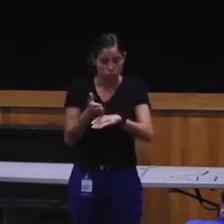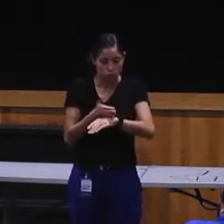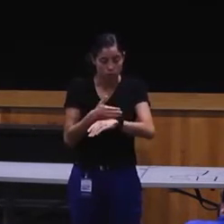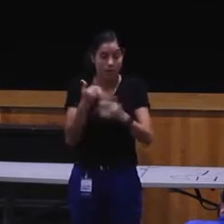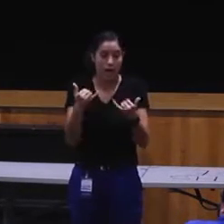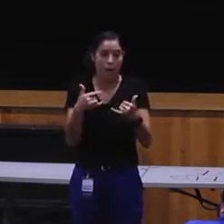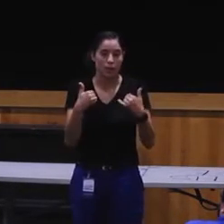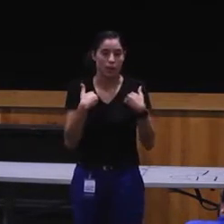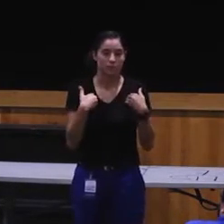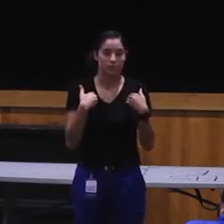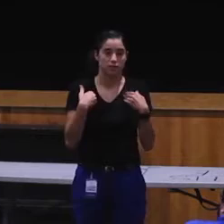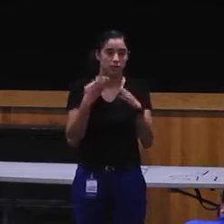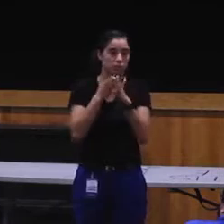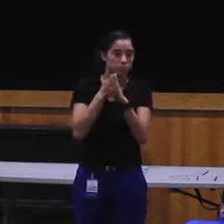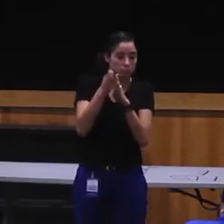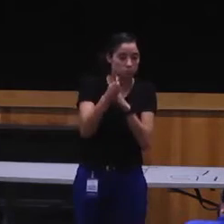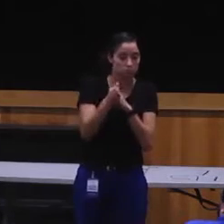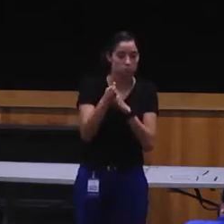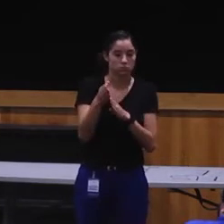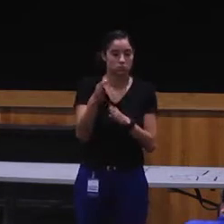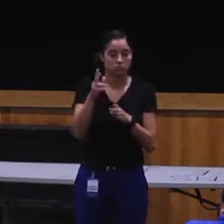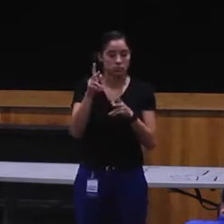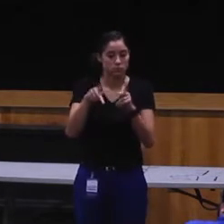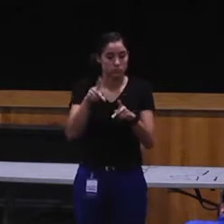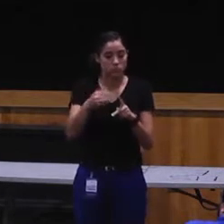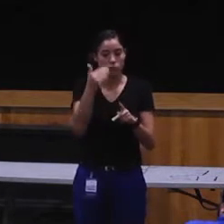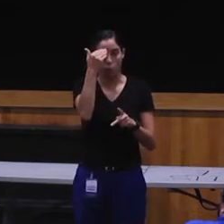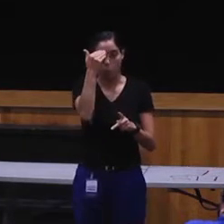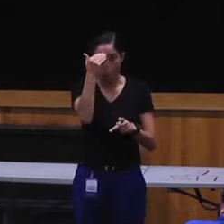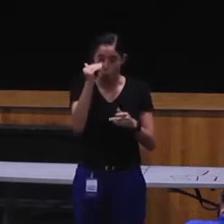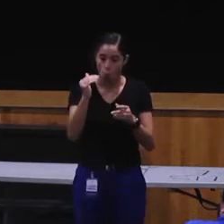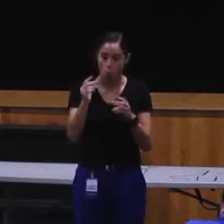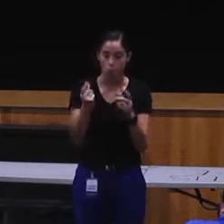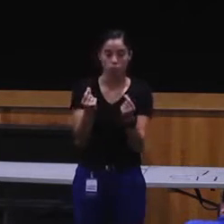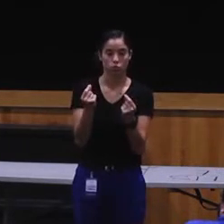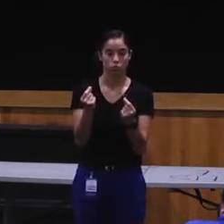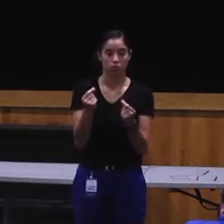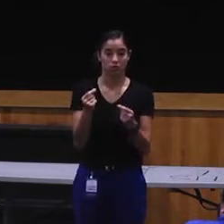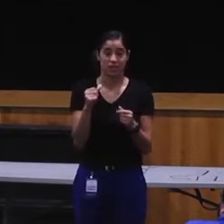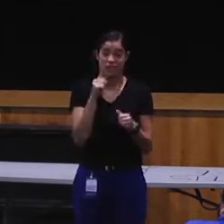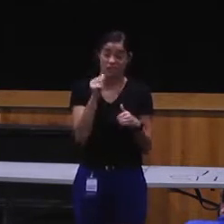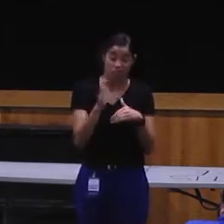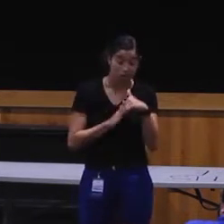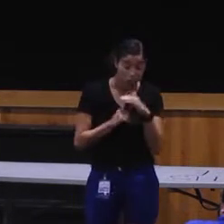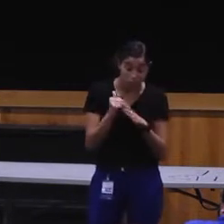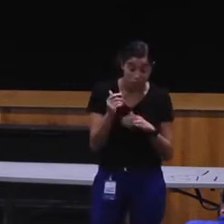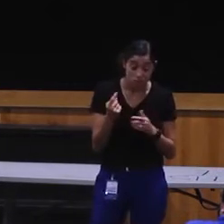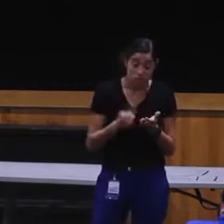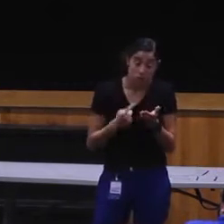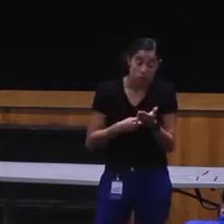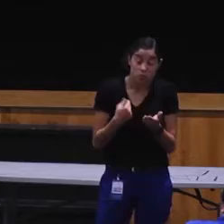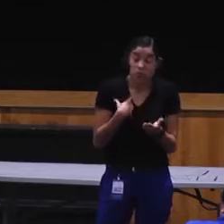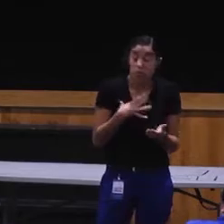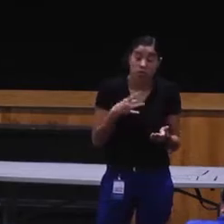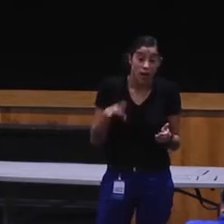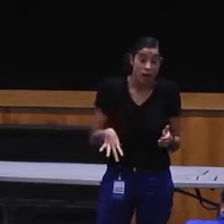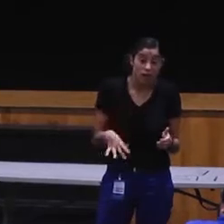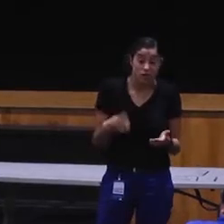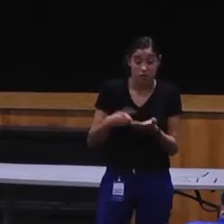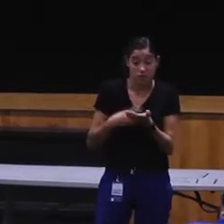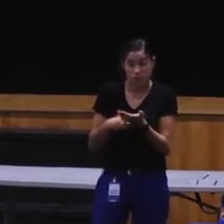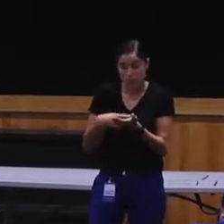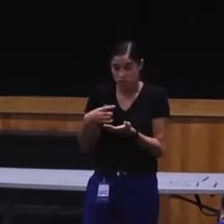expert advice if we're just going to do what we want to do. It's uncomfortable. Sometimes we don't like it. Sometimes we poke holes in what's being